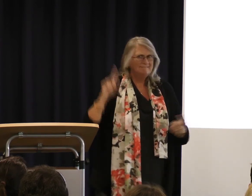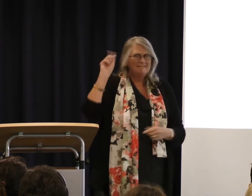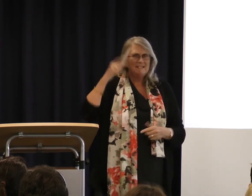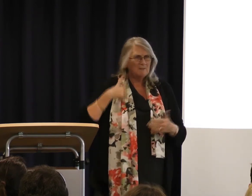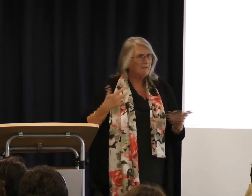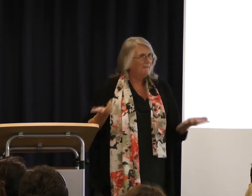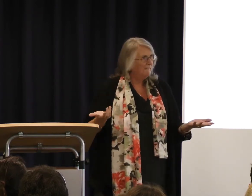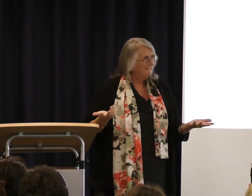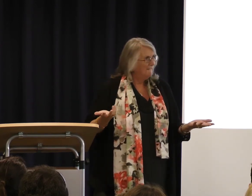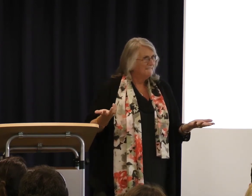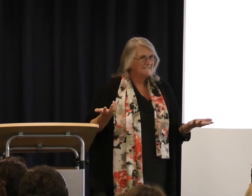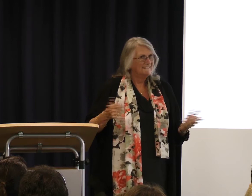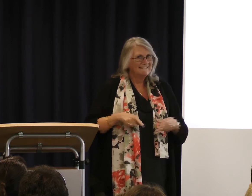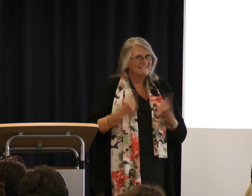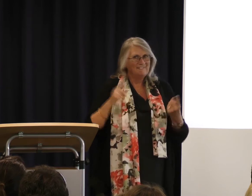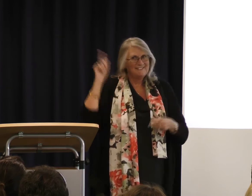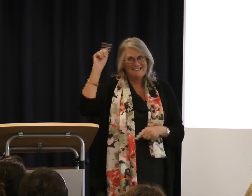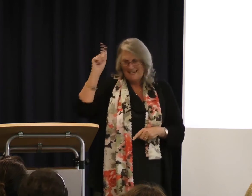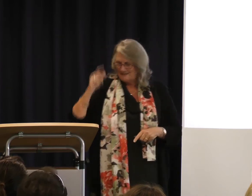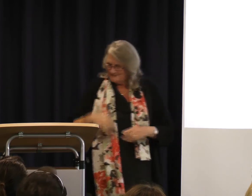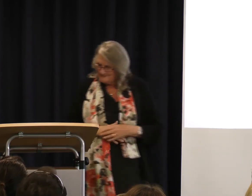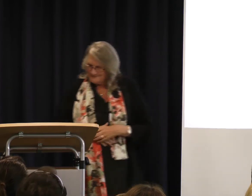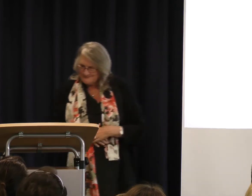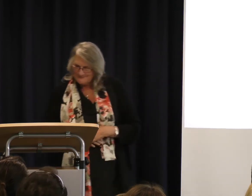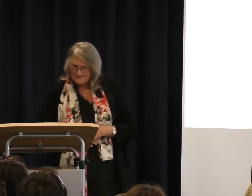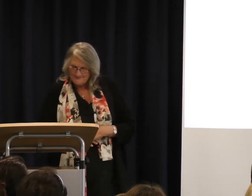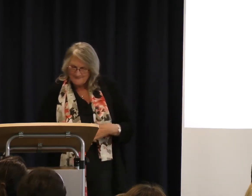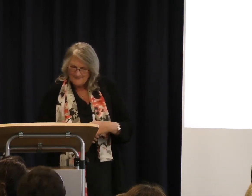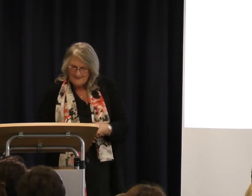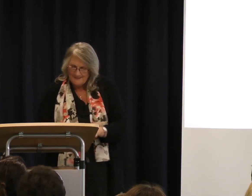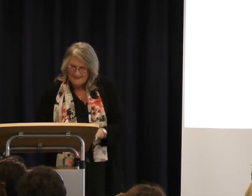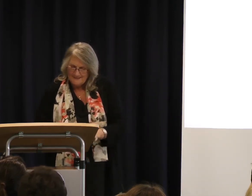have these members gone? It's quite different to today.